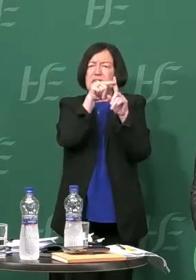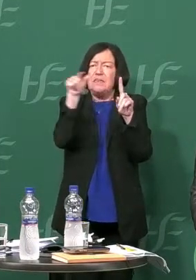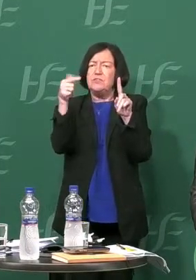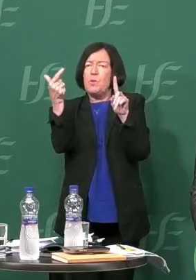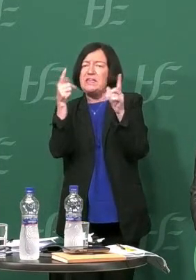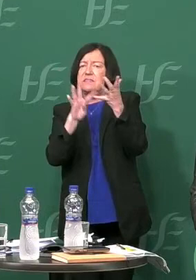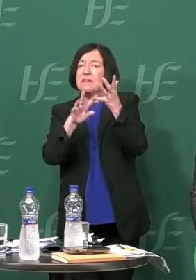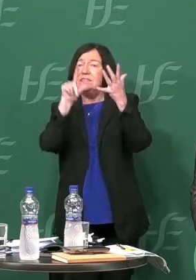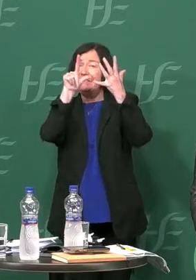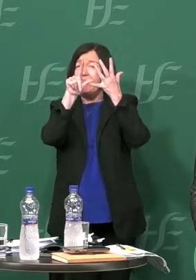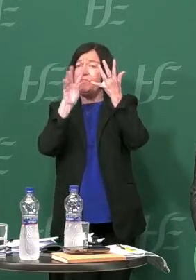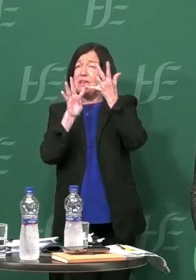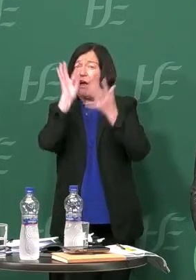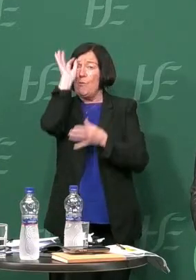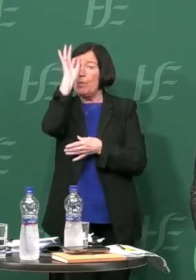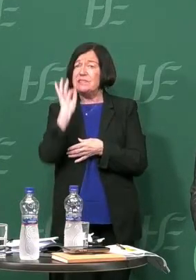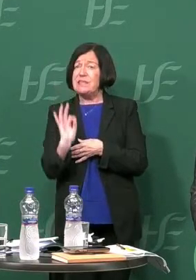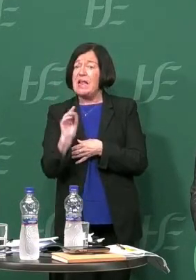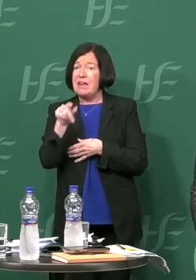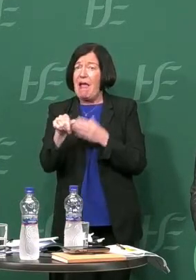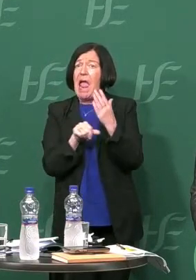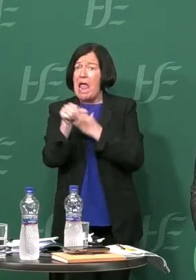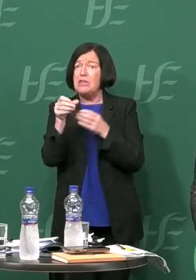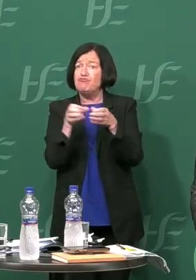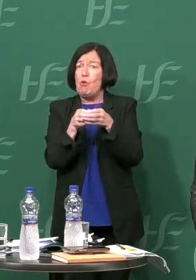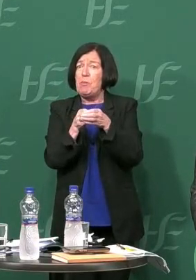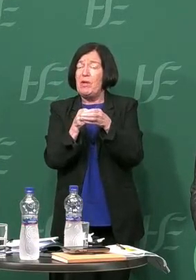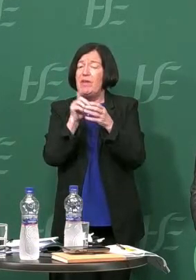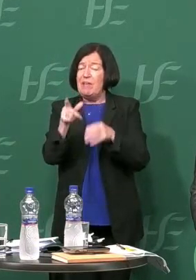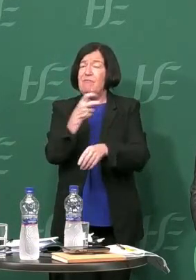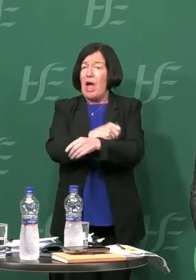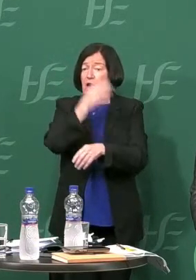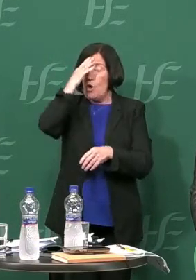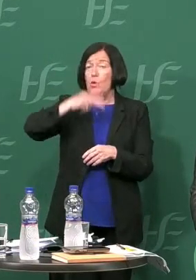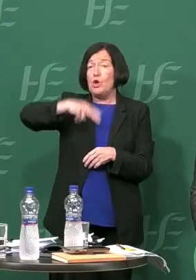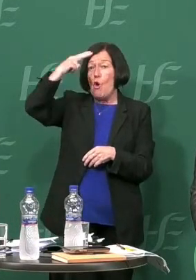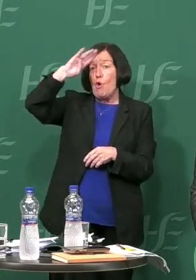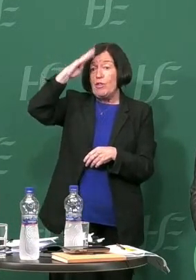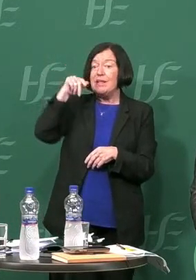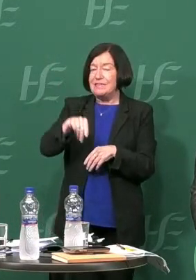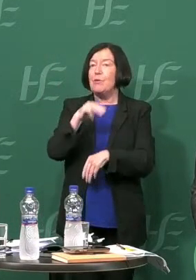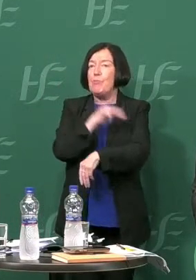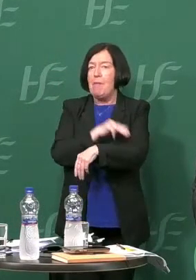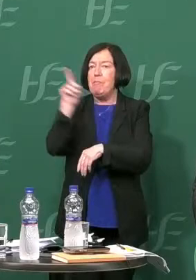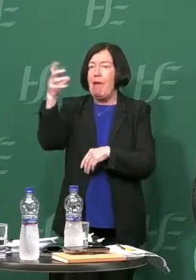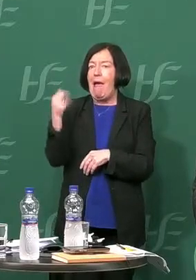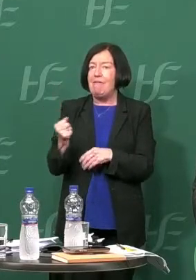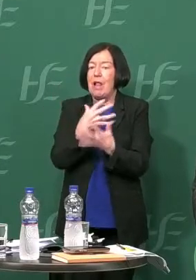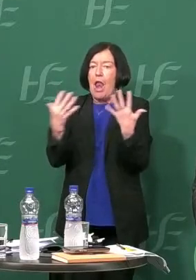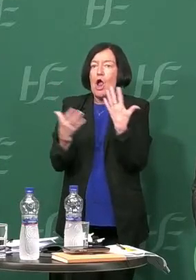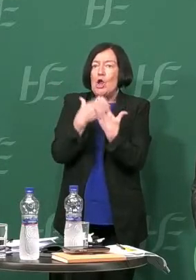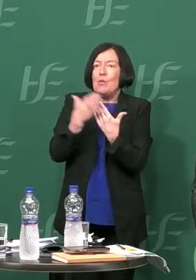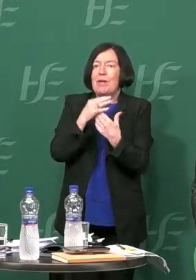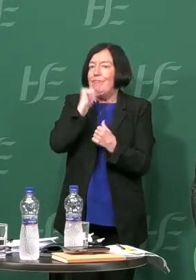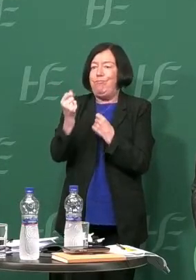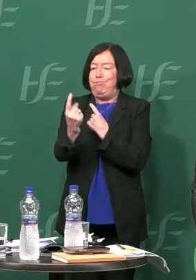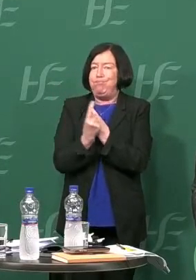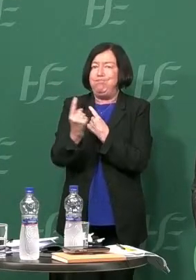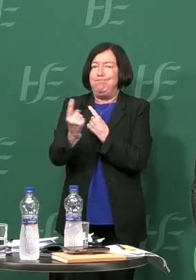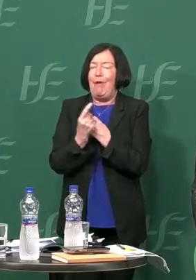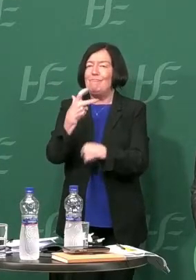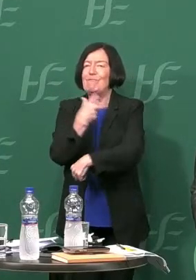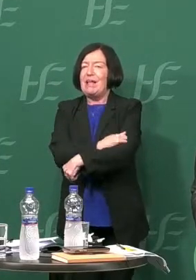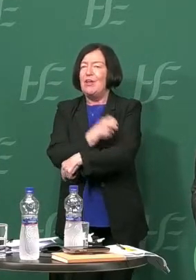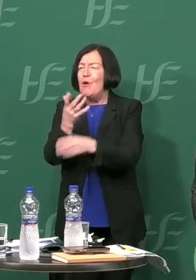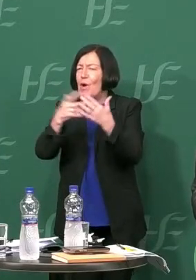29-year-olds, 79% of that age group have been vaccinated. I know in Northern Ireland, that's an issue that they're having, that a lot of younger people aren't coming forward. What